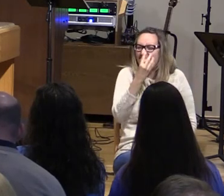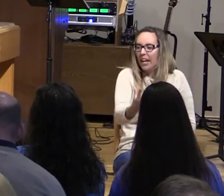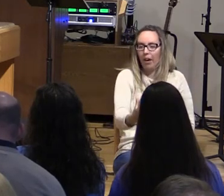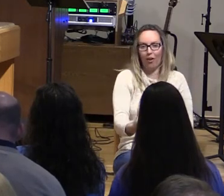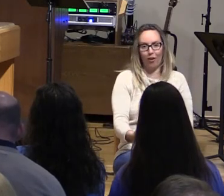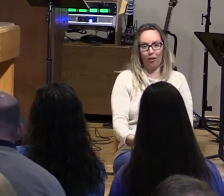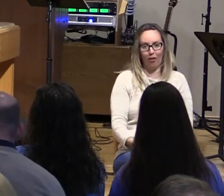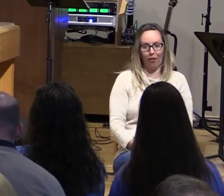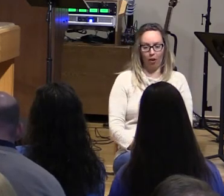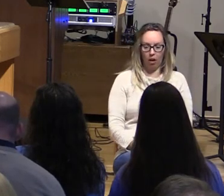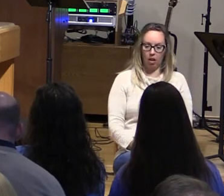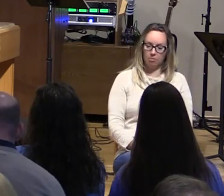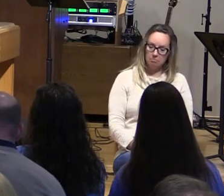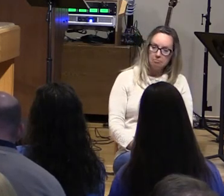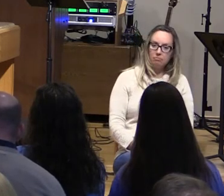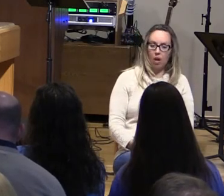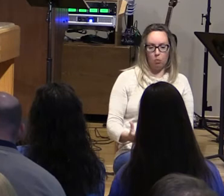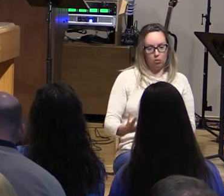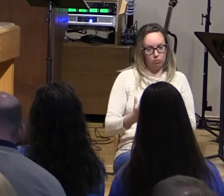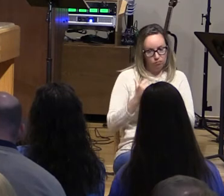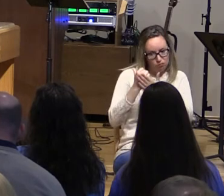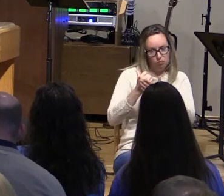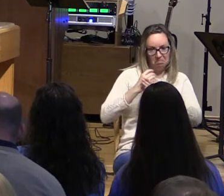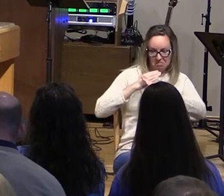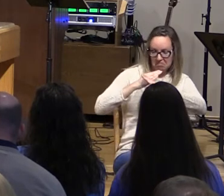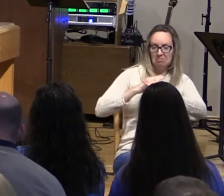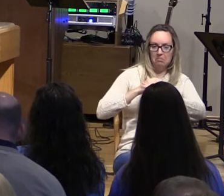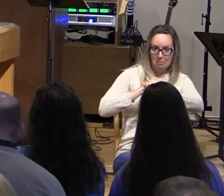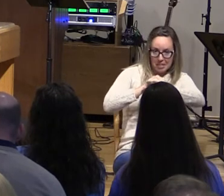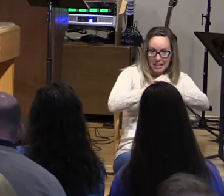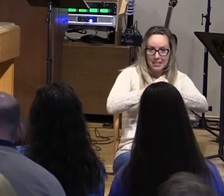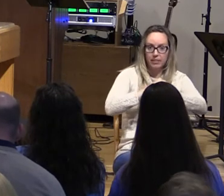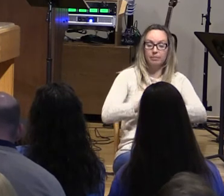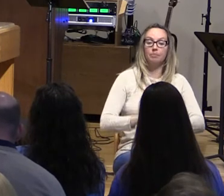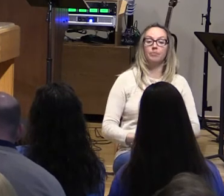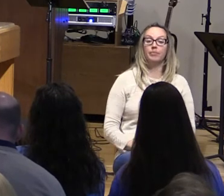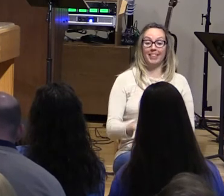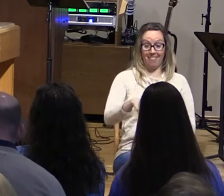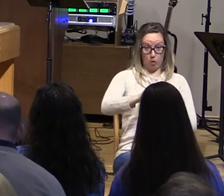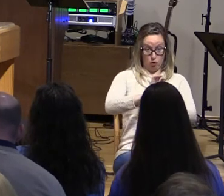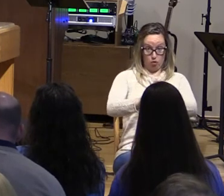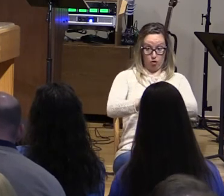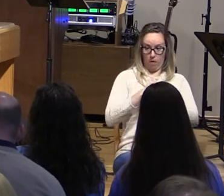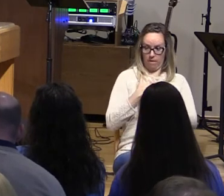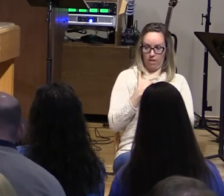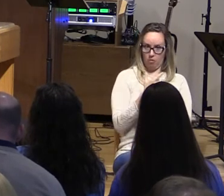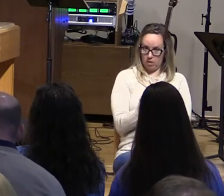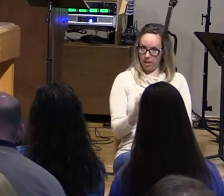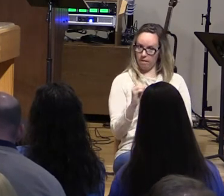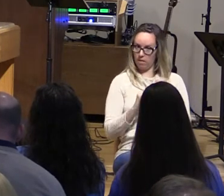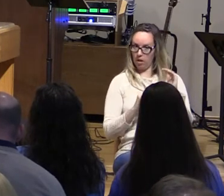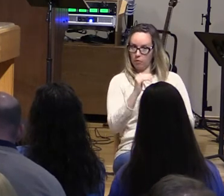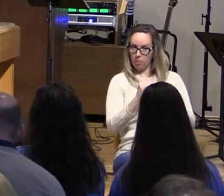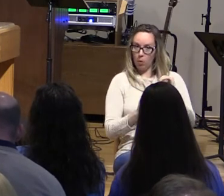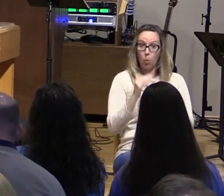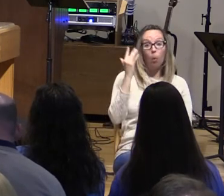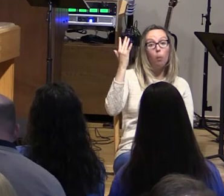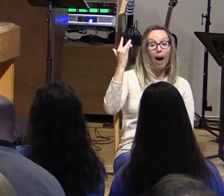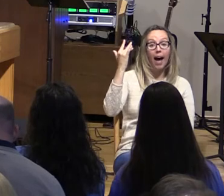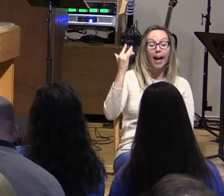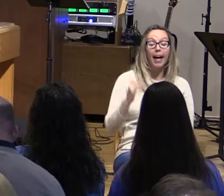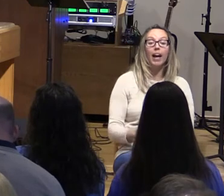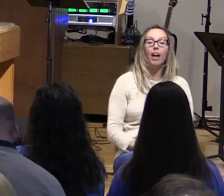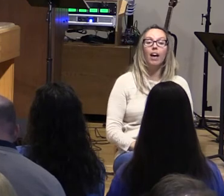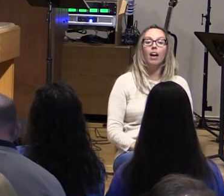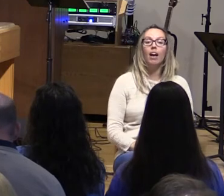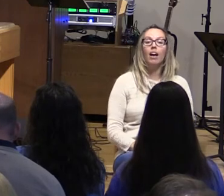Placing ourselves between. One thing that made me feel safe in this church to come and worship was